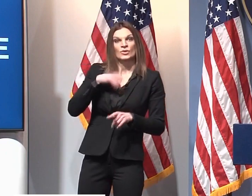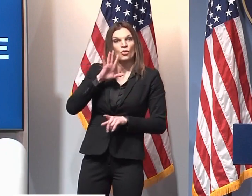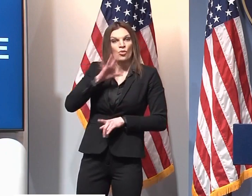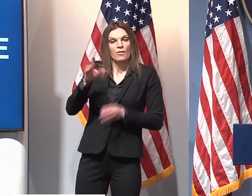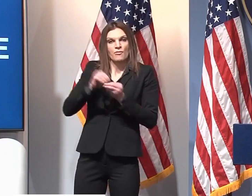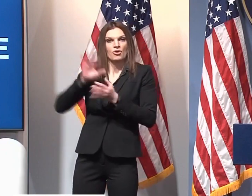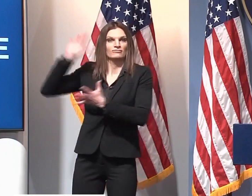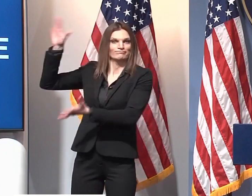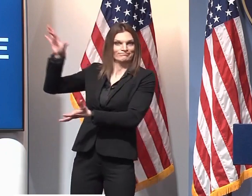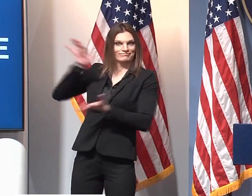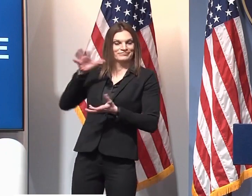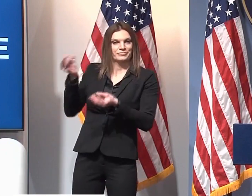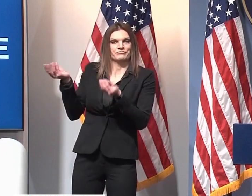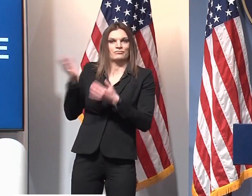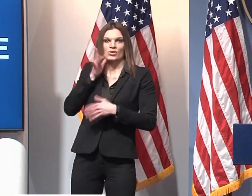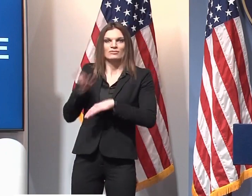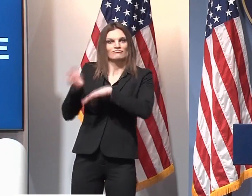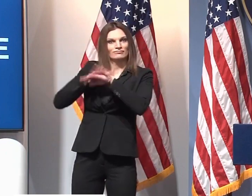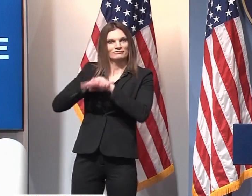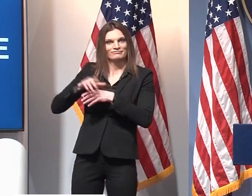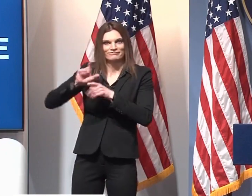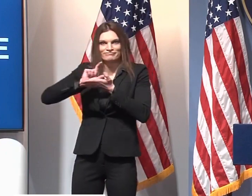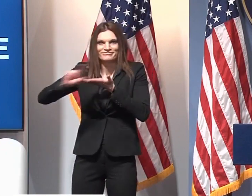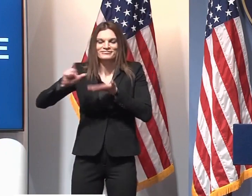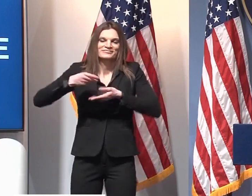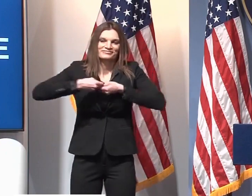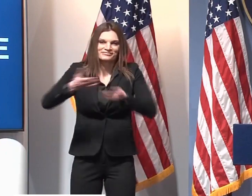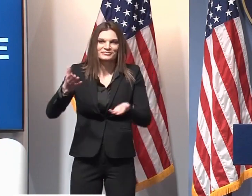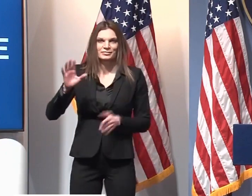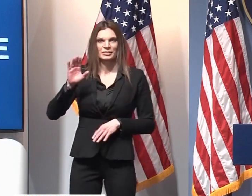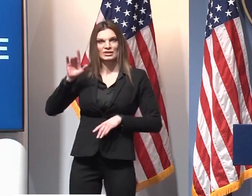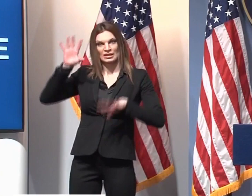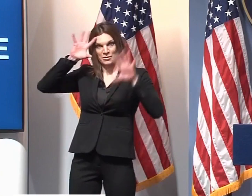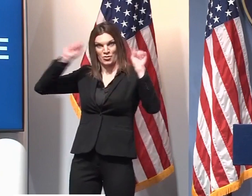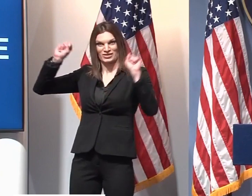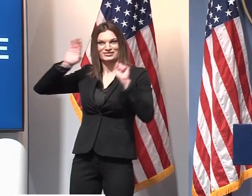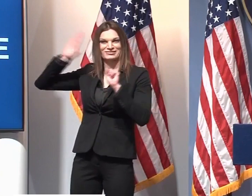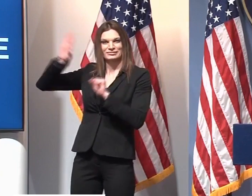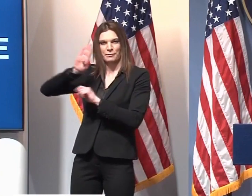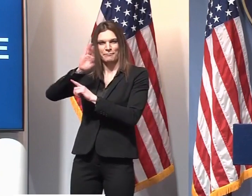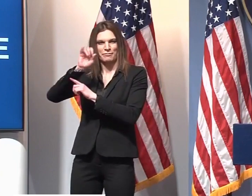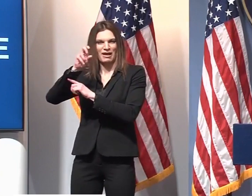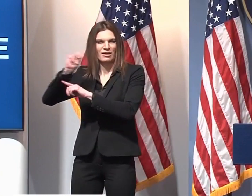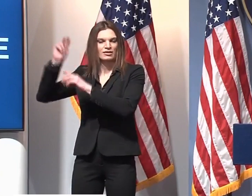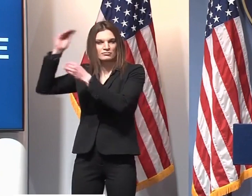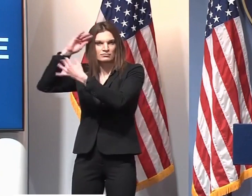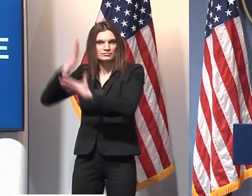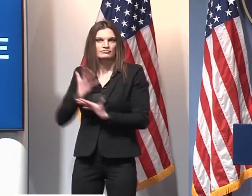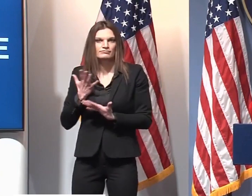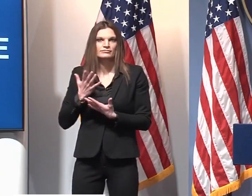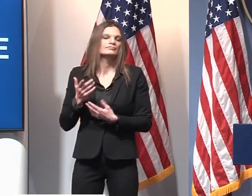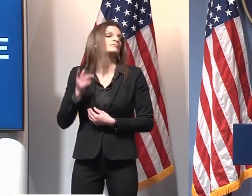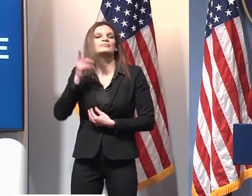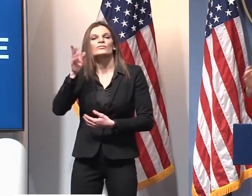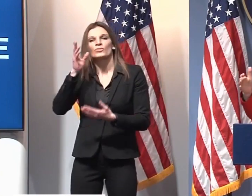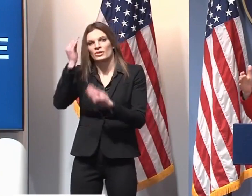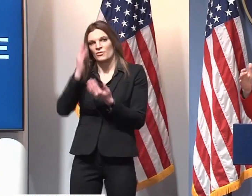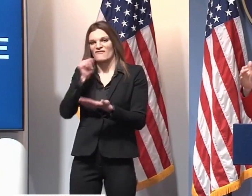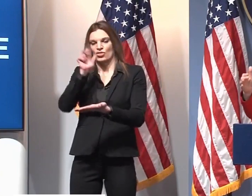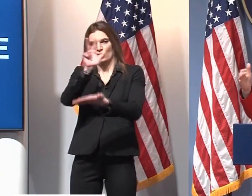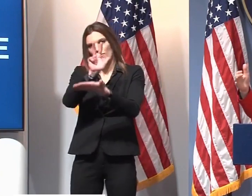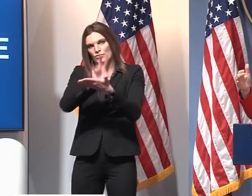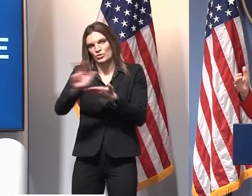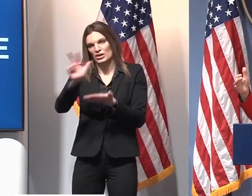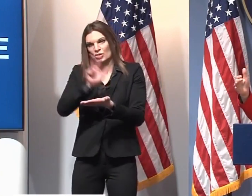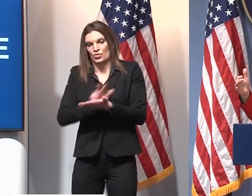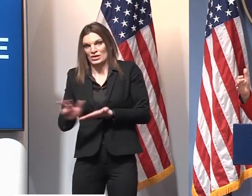trajectory continue. What the Biden administration has told us is that they will give us visibility of 3 weeks of